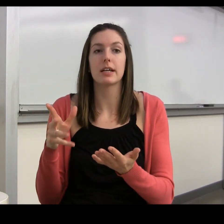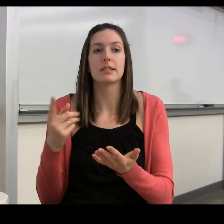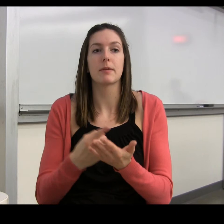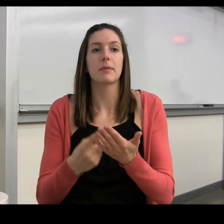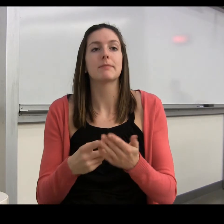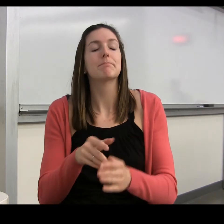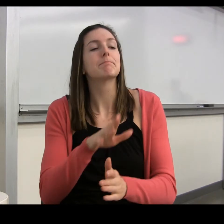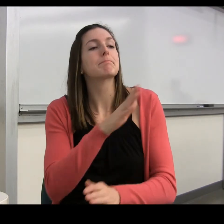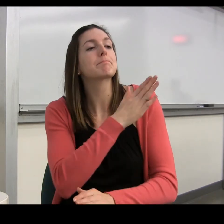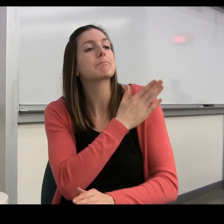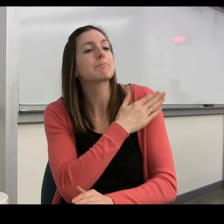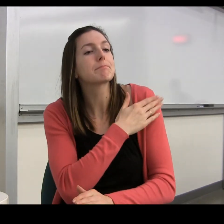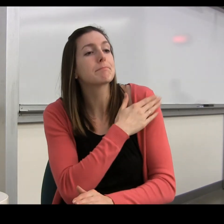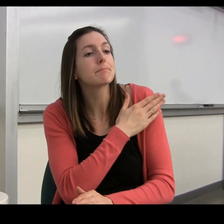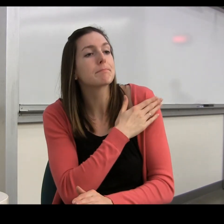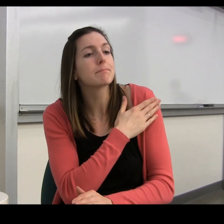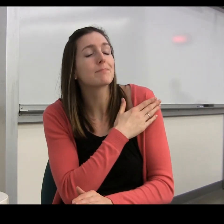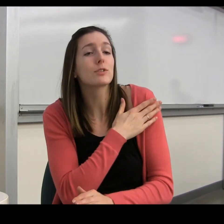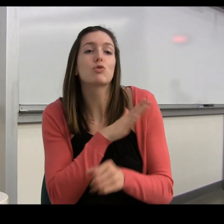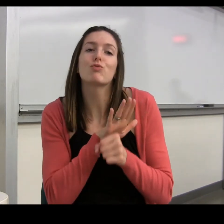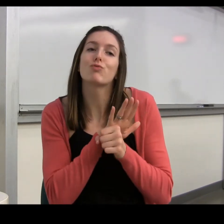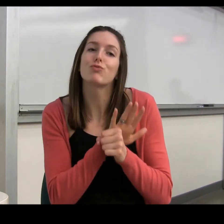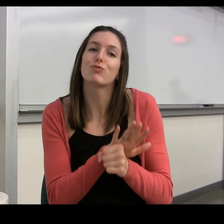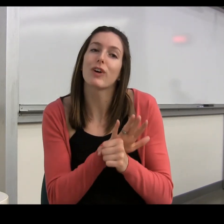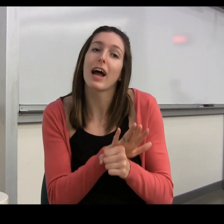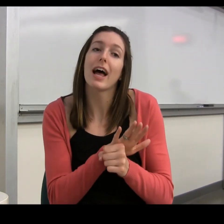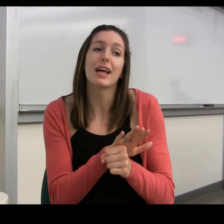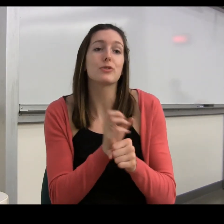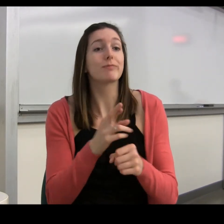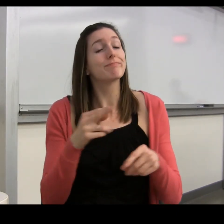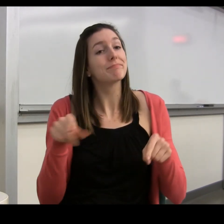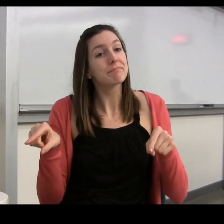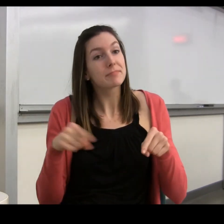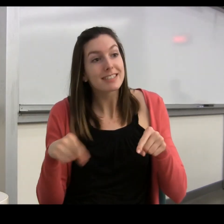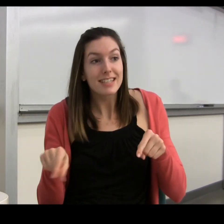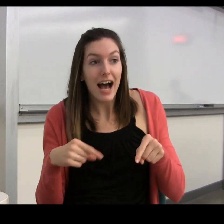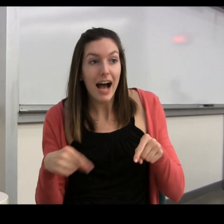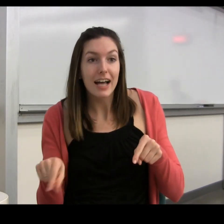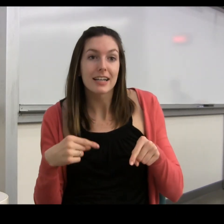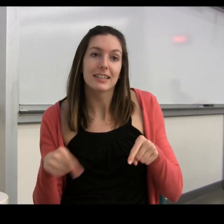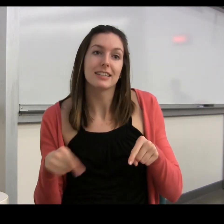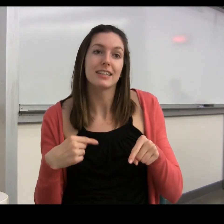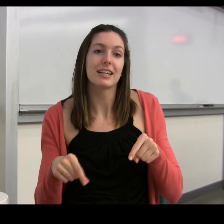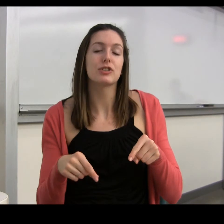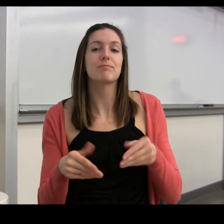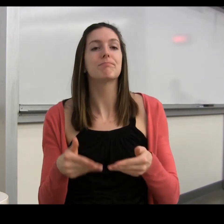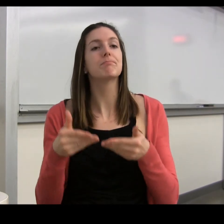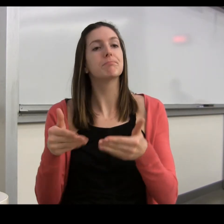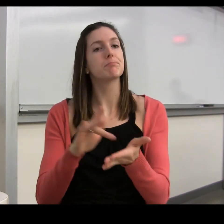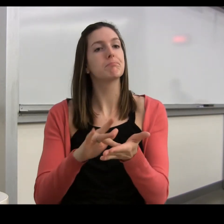say, you're having a lot of stress or a lot of anxiety, and they prescribe antidepressants